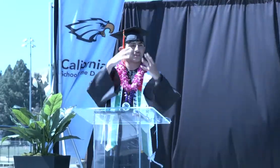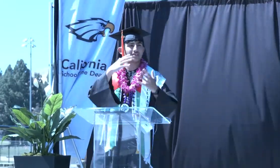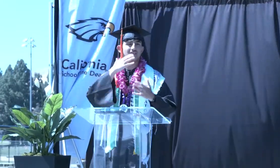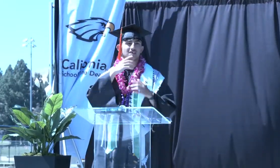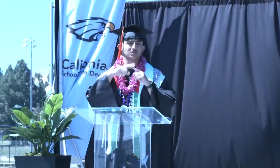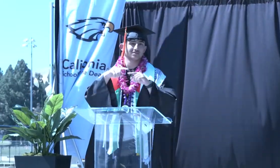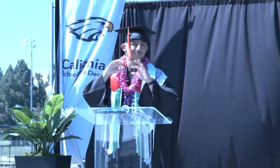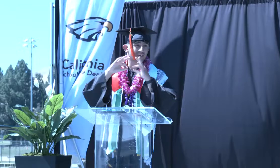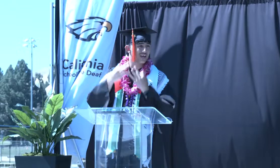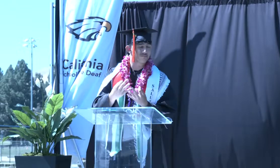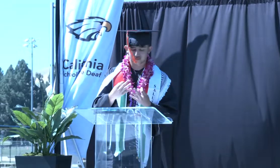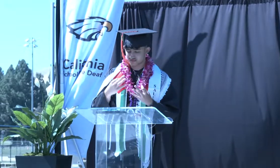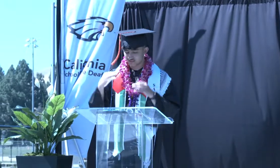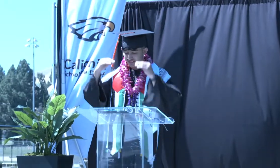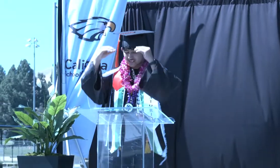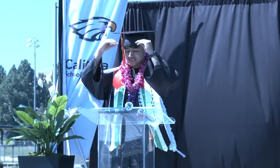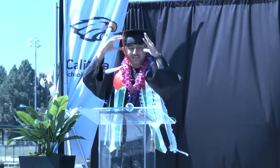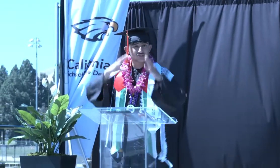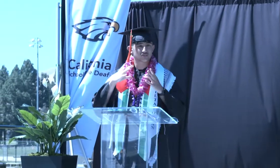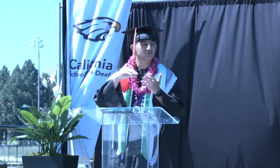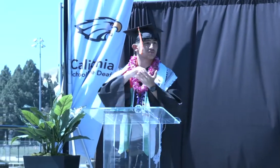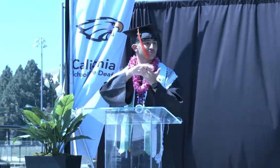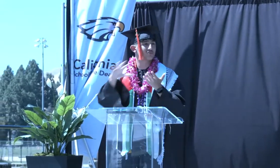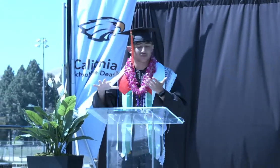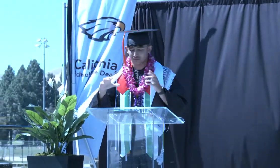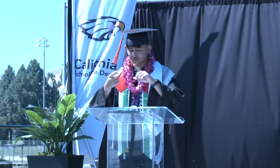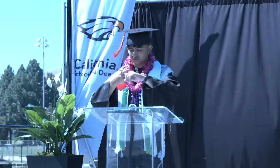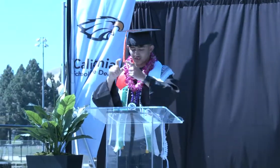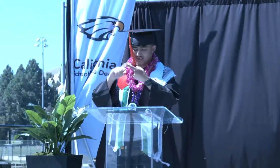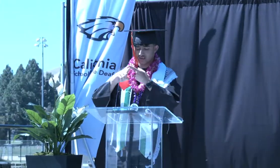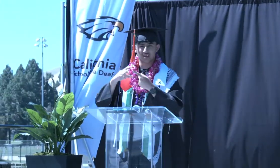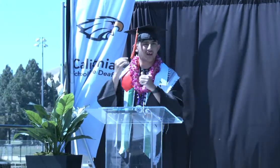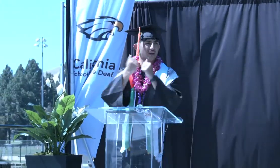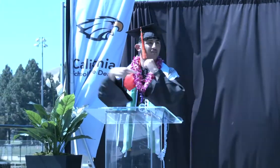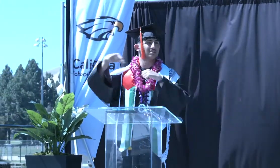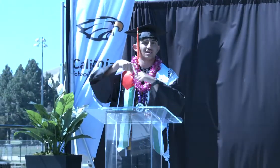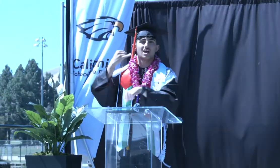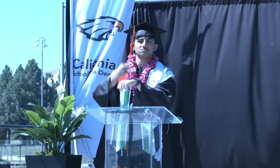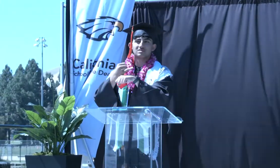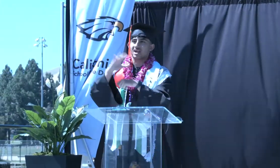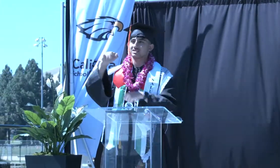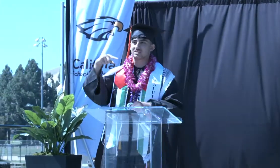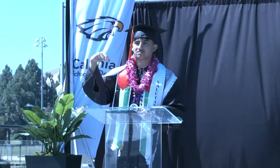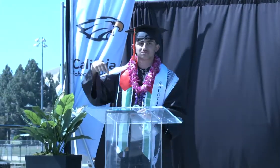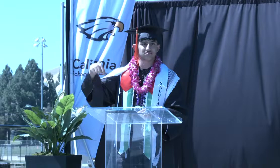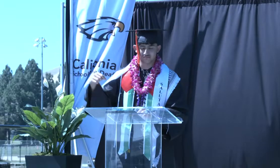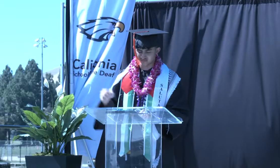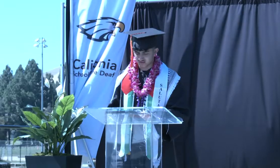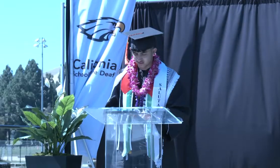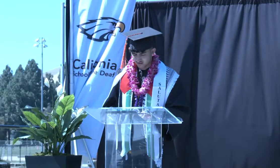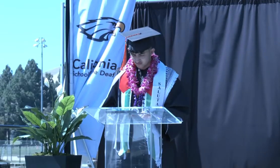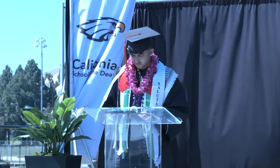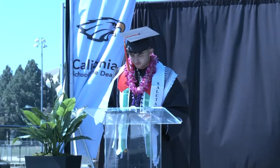I would like to express my gratitude to my family, the staff, the teachers. Every time I come here